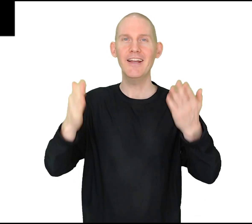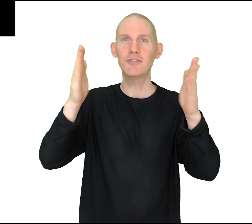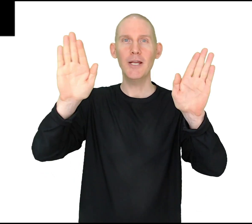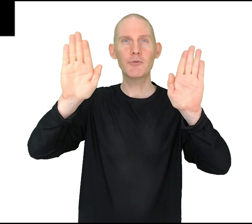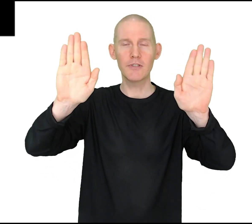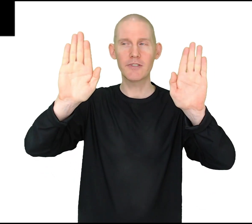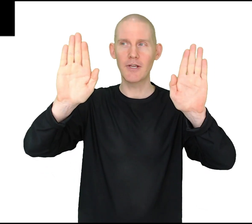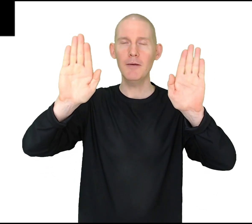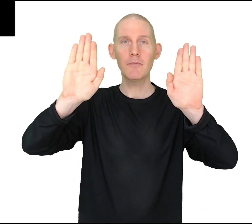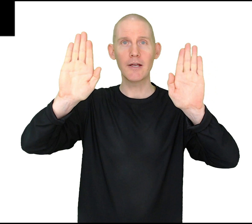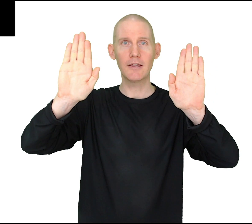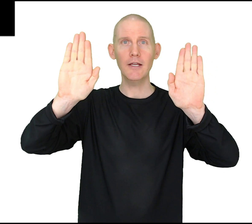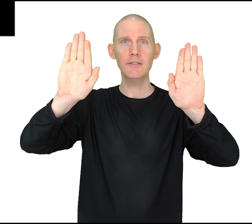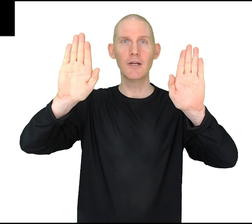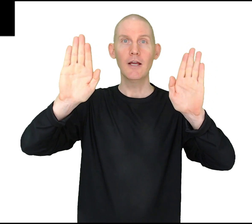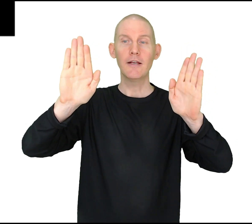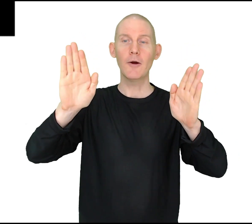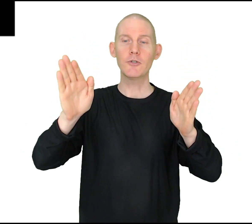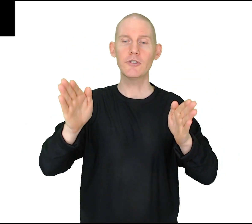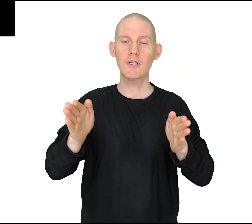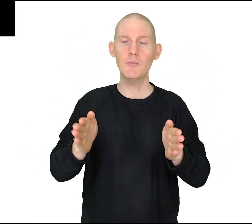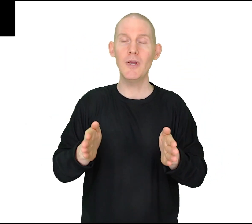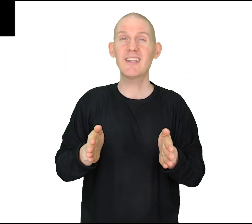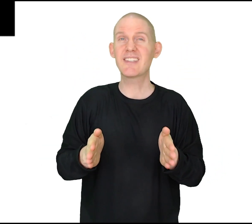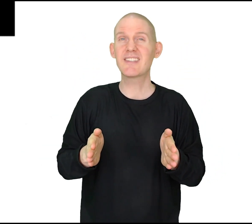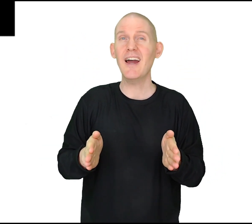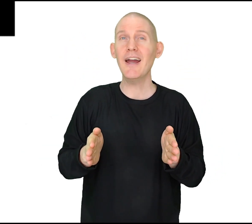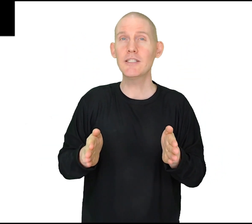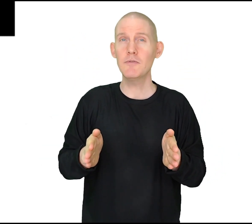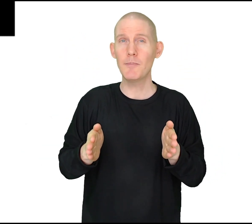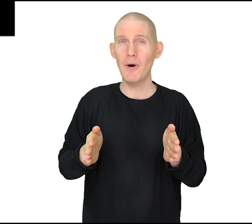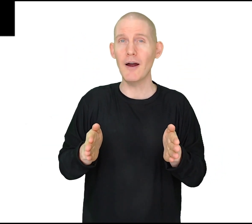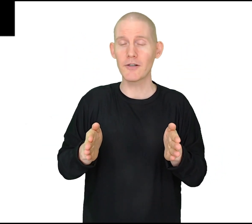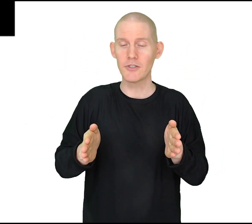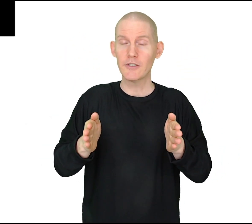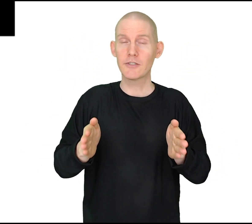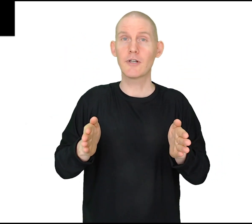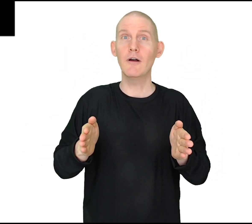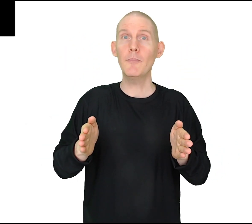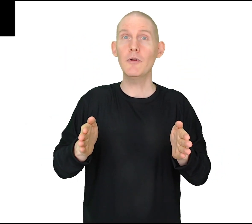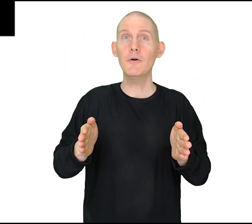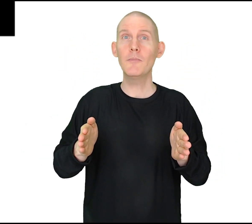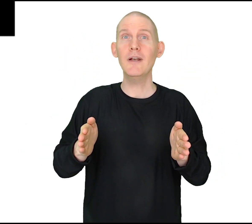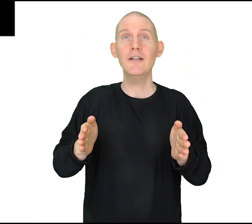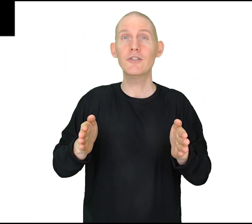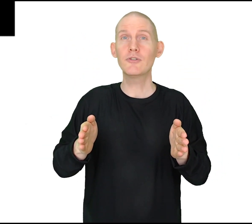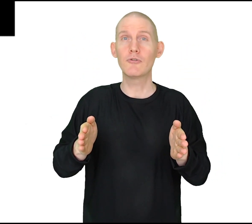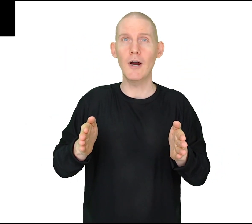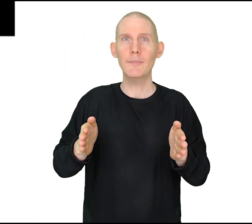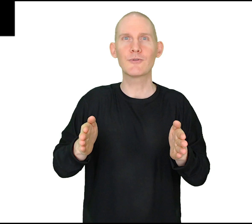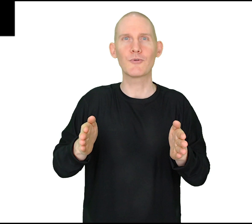shapes are the same, like this. Now we're just going to make the sides of a box. Start up a little bit and just drop straight